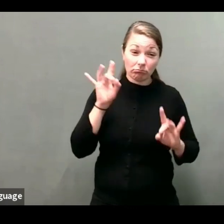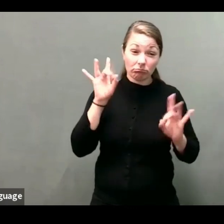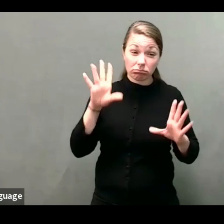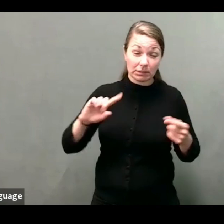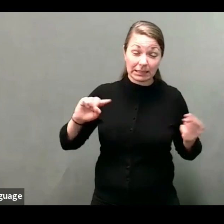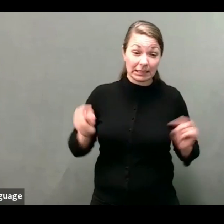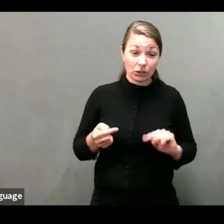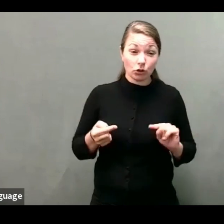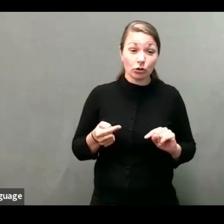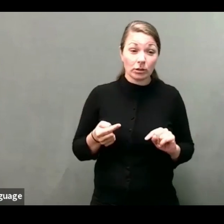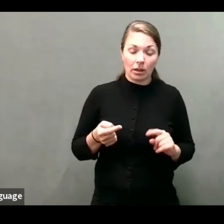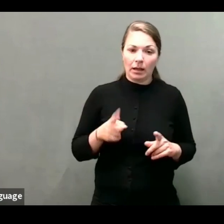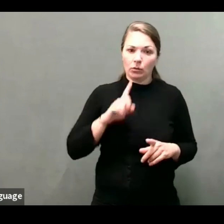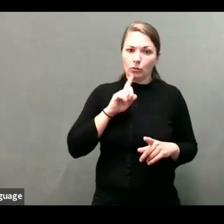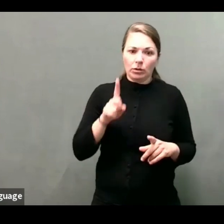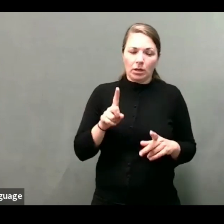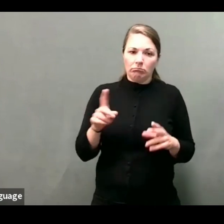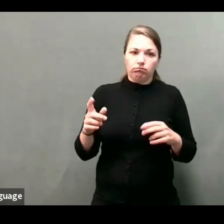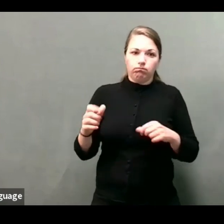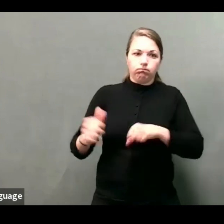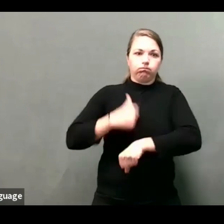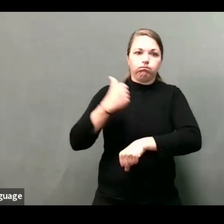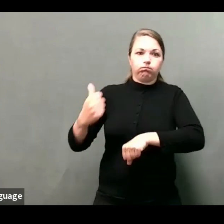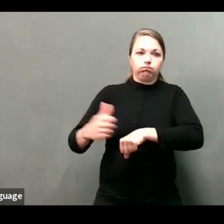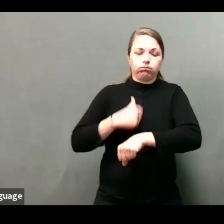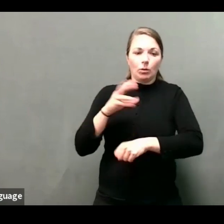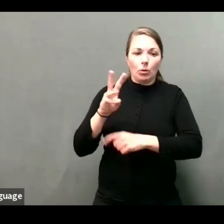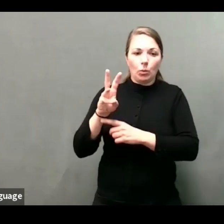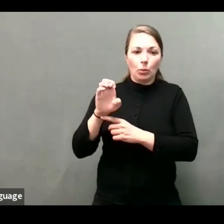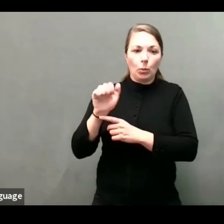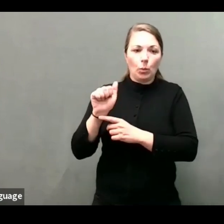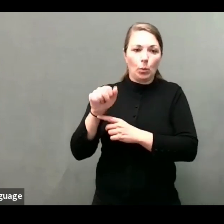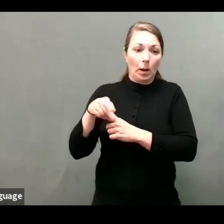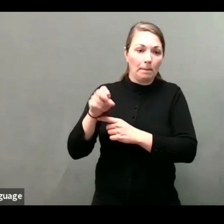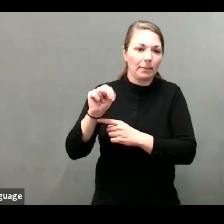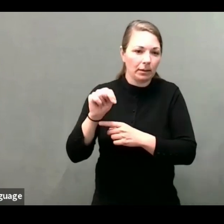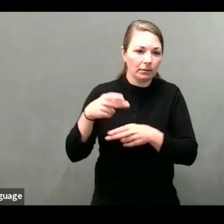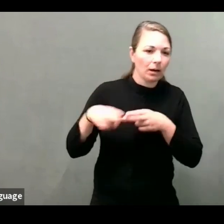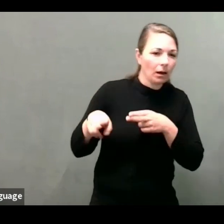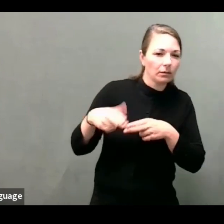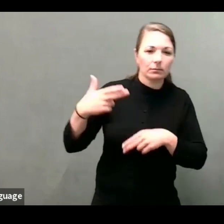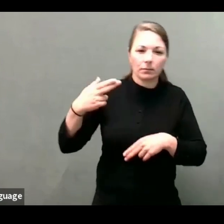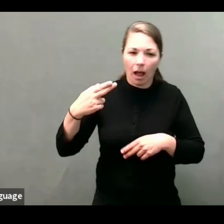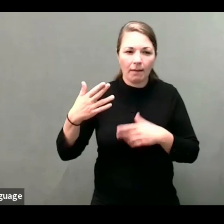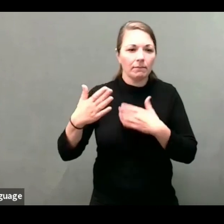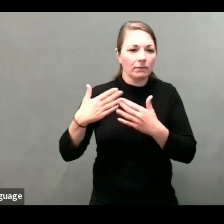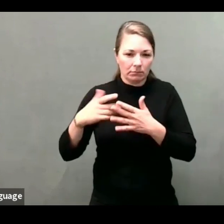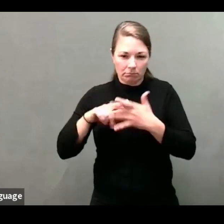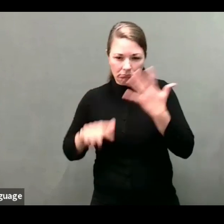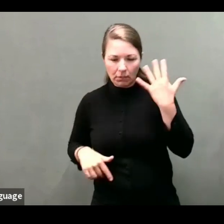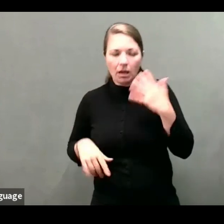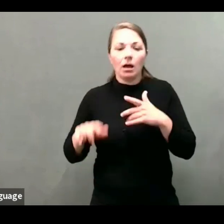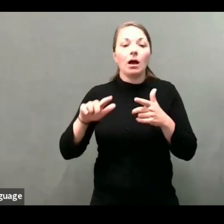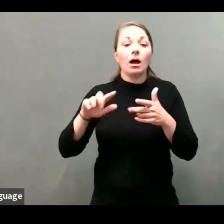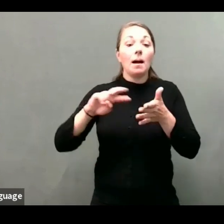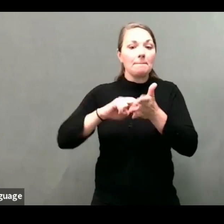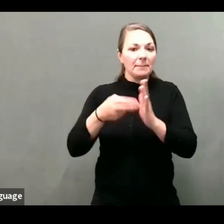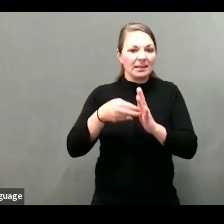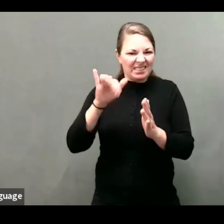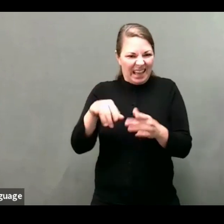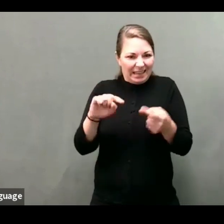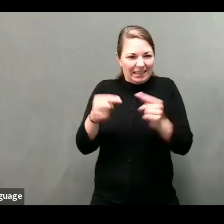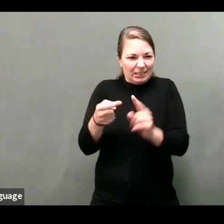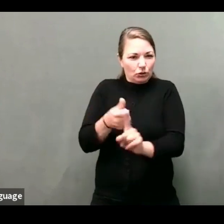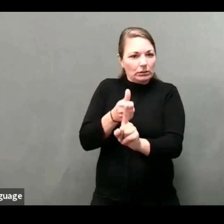from a deadly, dangerous weapon, and that's all defined in law, but it's still kind of vague, then the